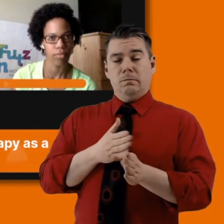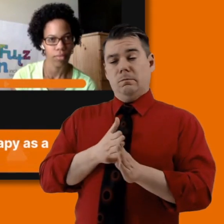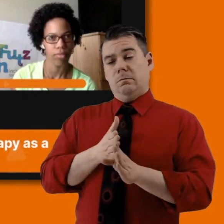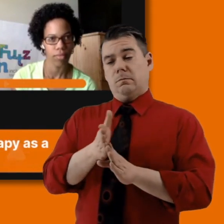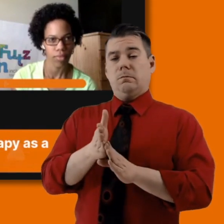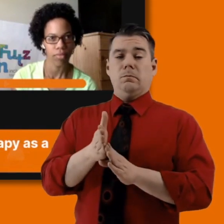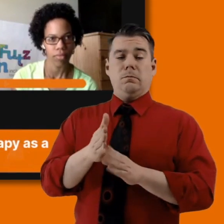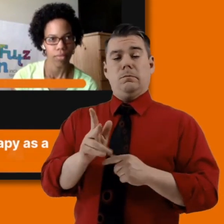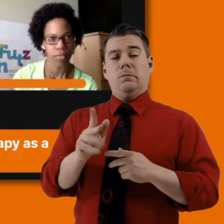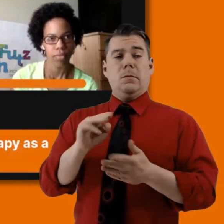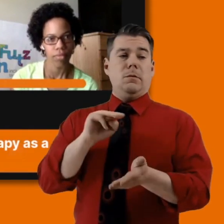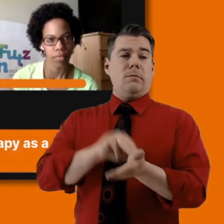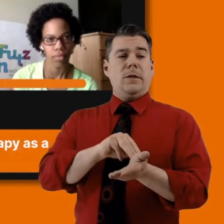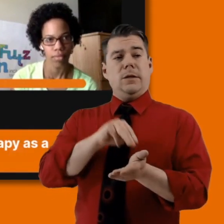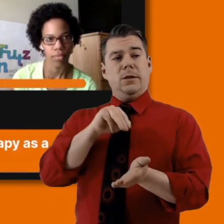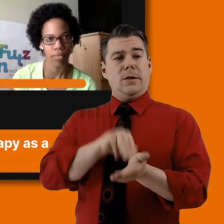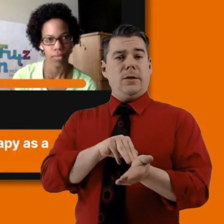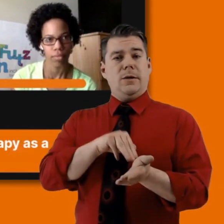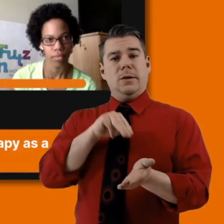kind of medical,